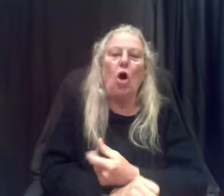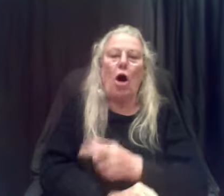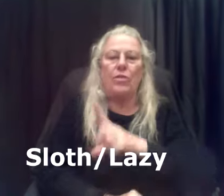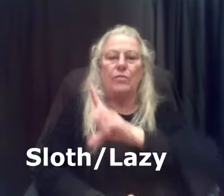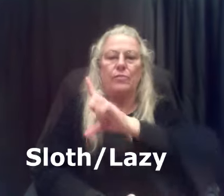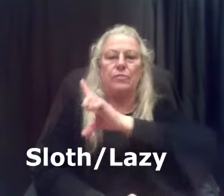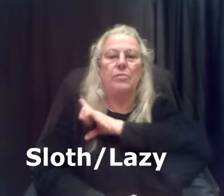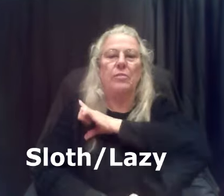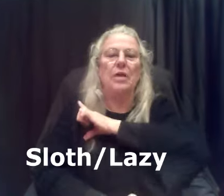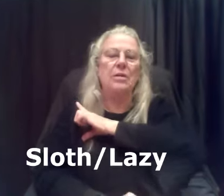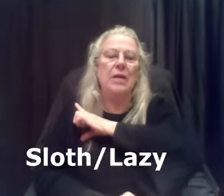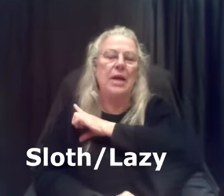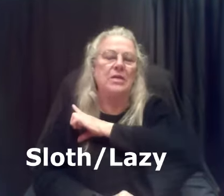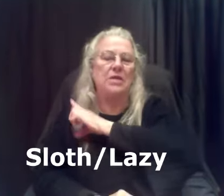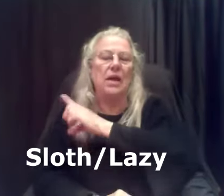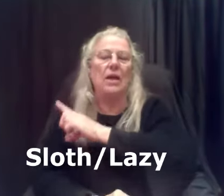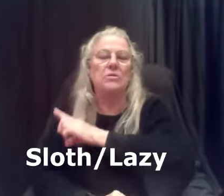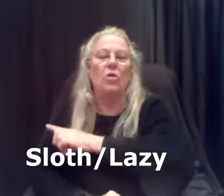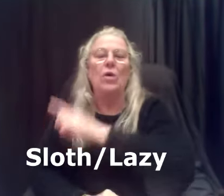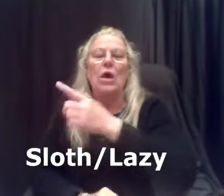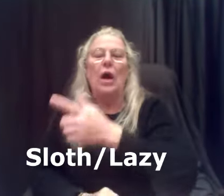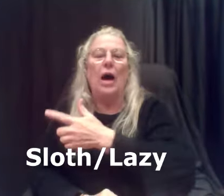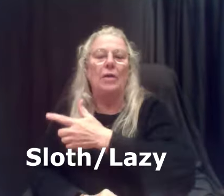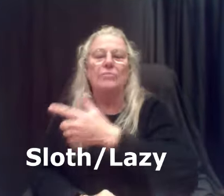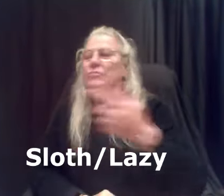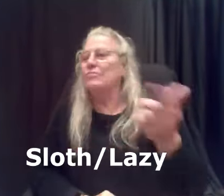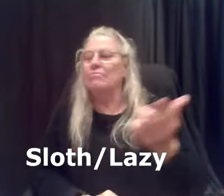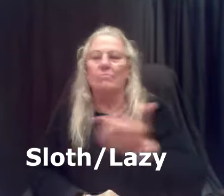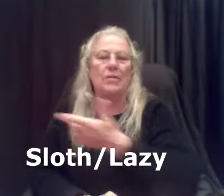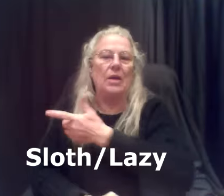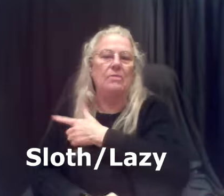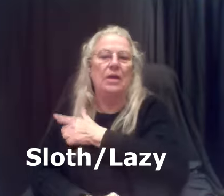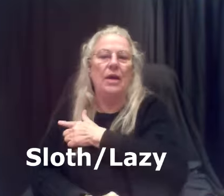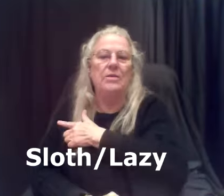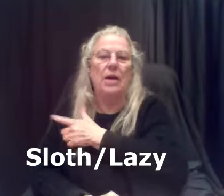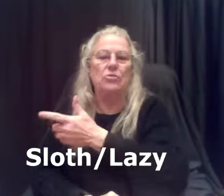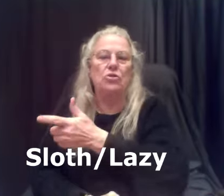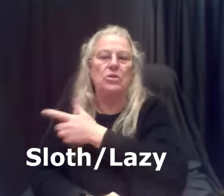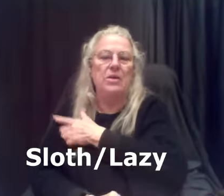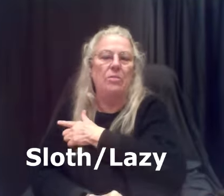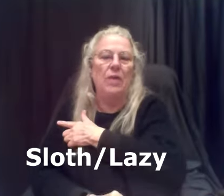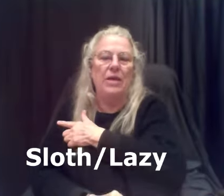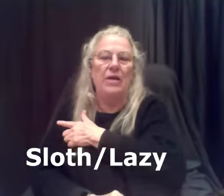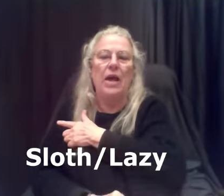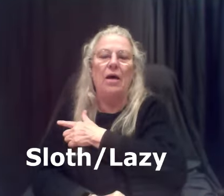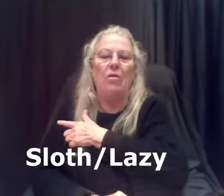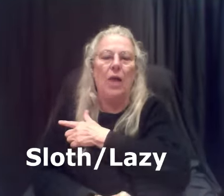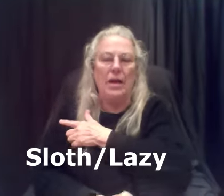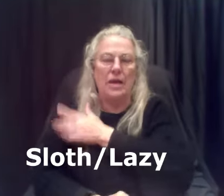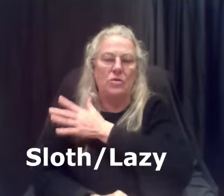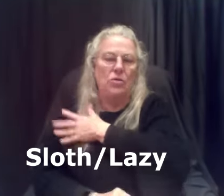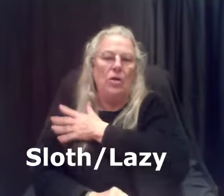Sloth, lazy, and so a lot of times you'll just see them lay the L right into, this